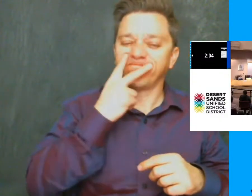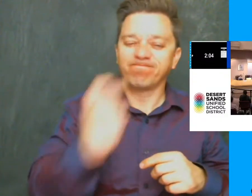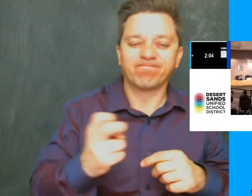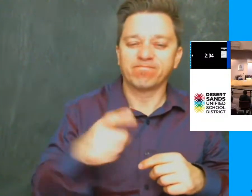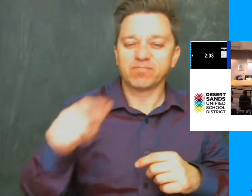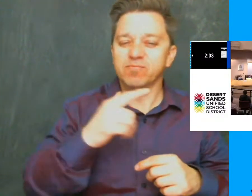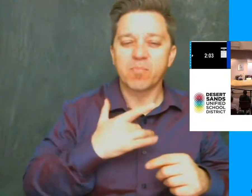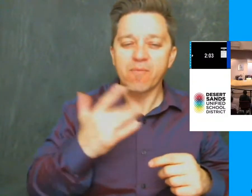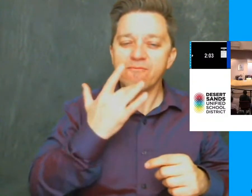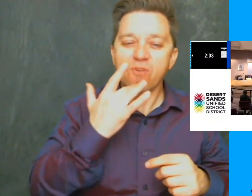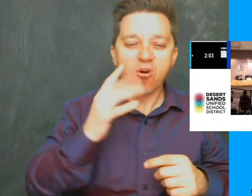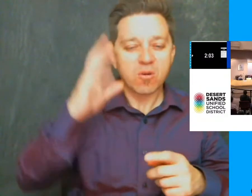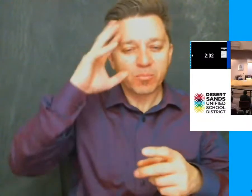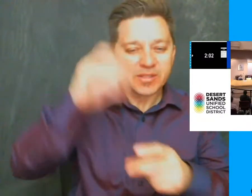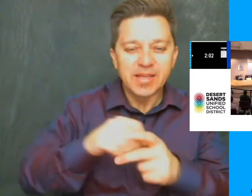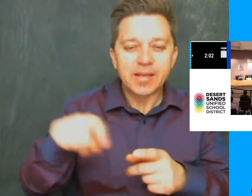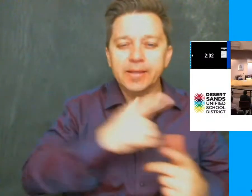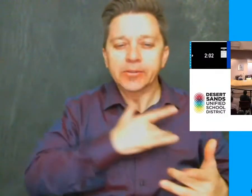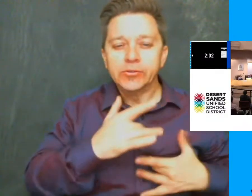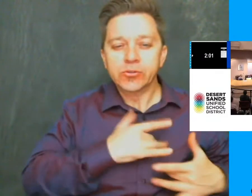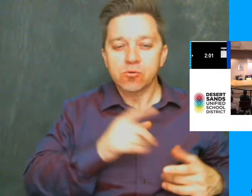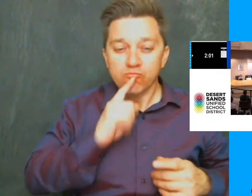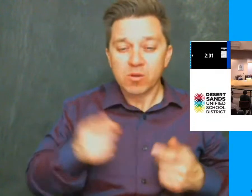to pretend you're so concerned